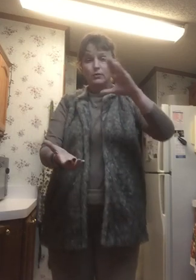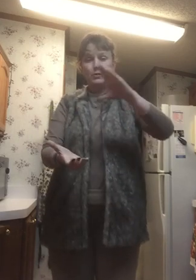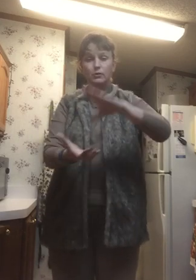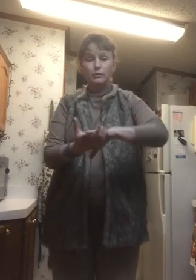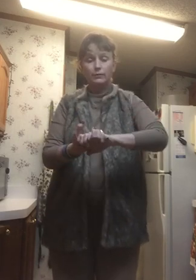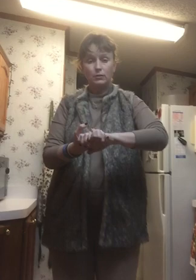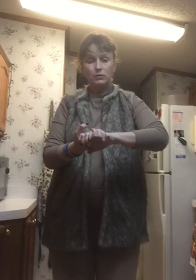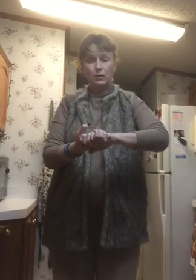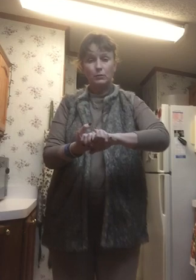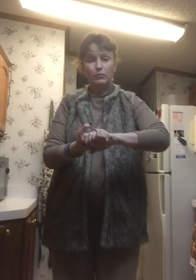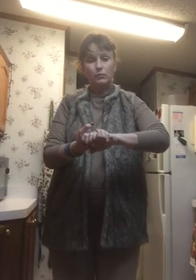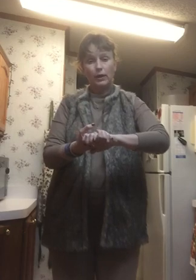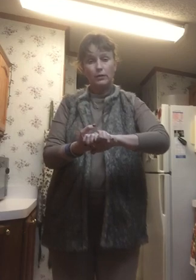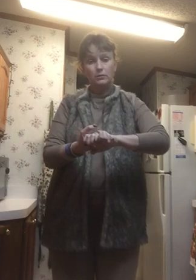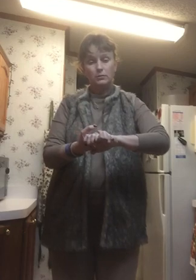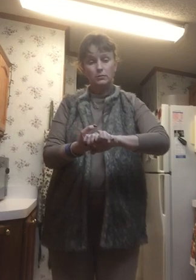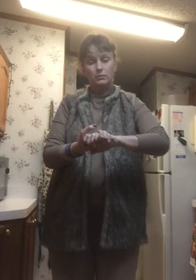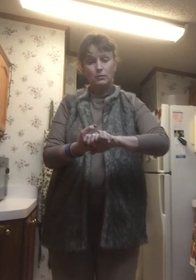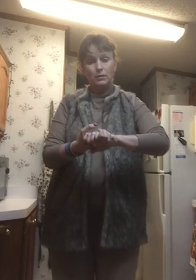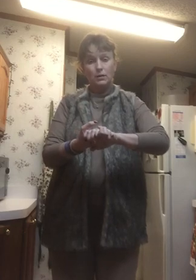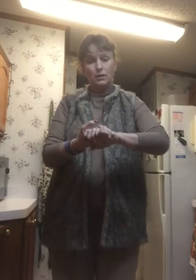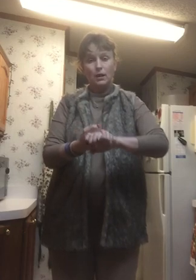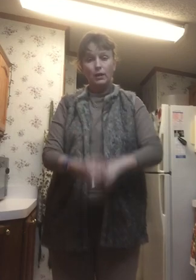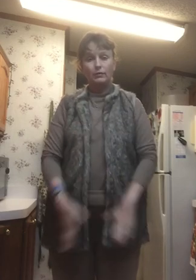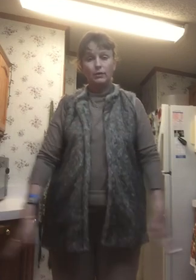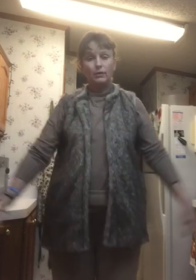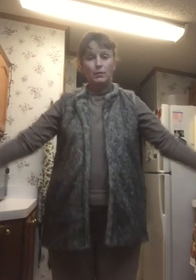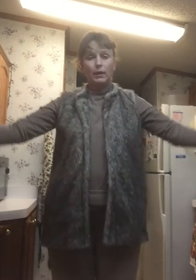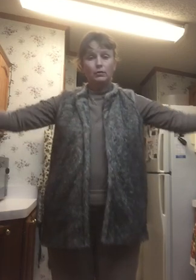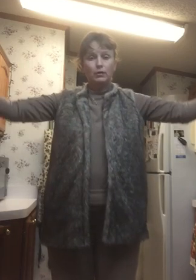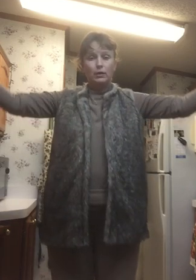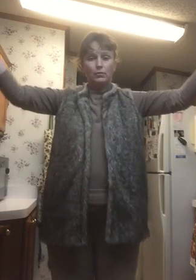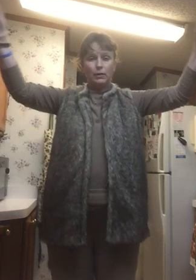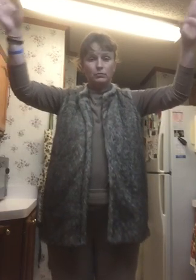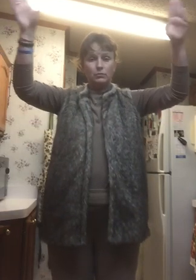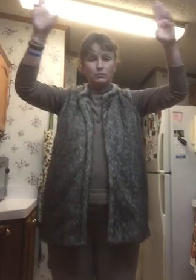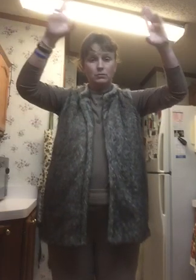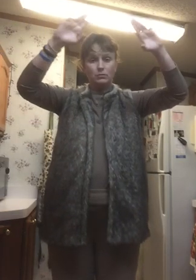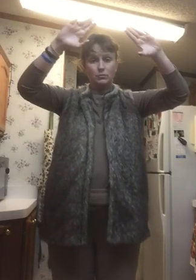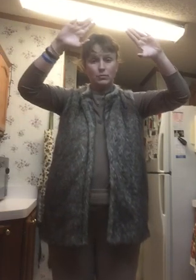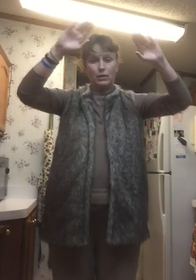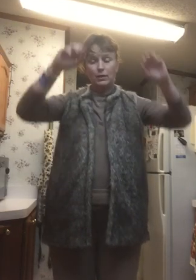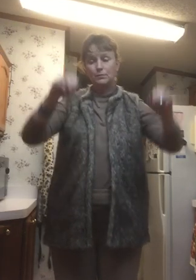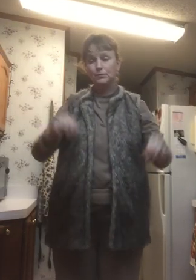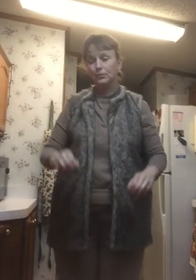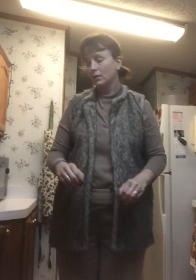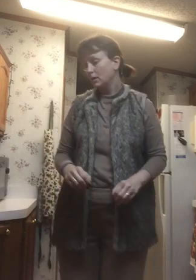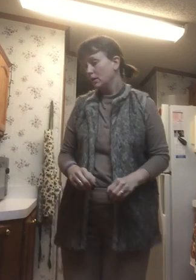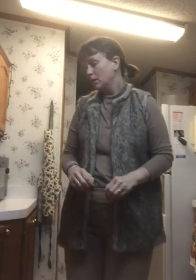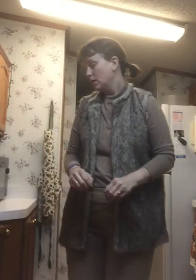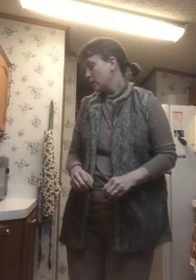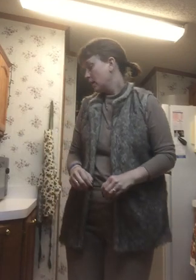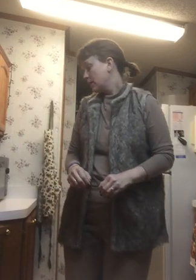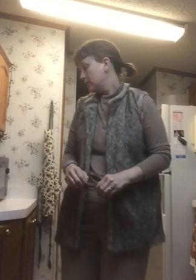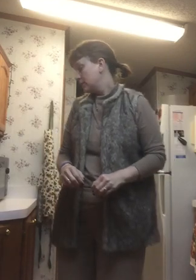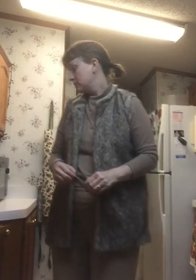then your left on top of your right, and then they come out and around, okay? And then it's